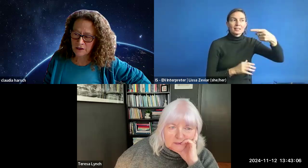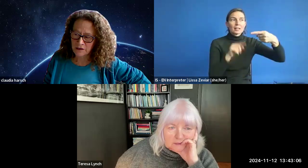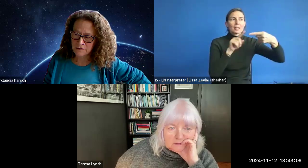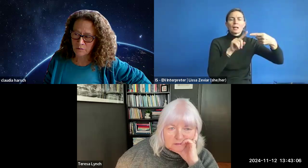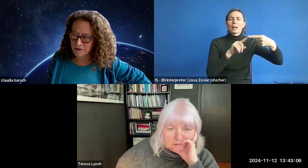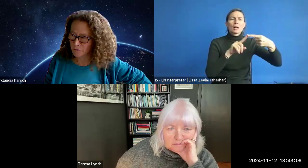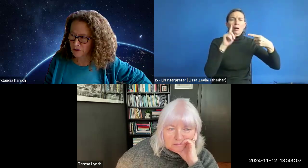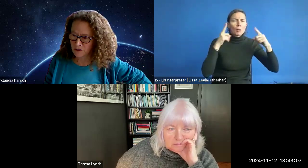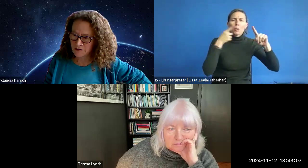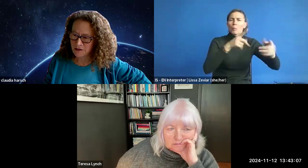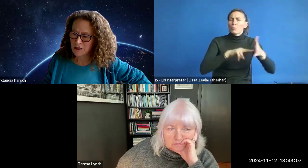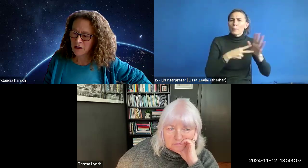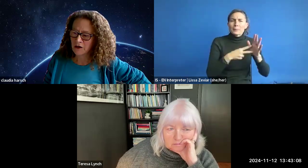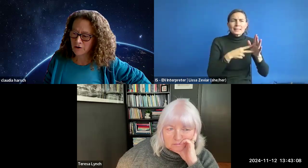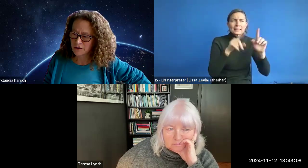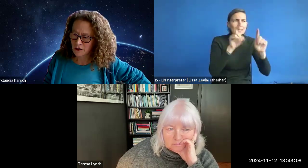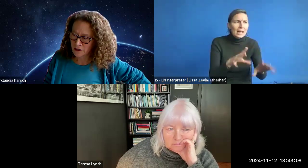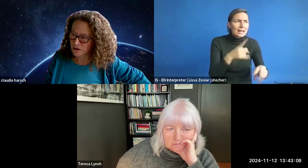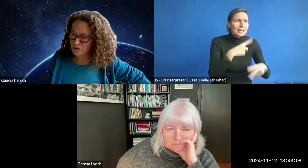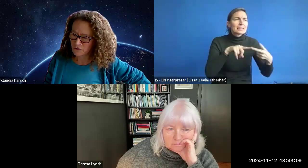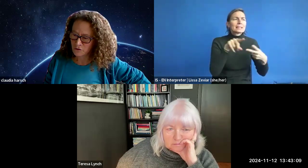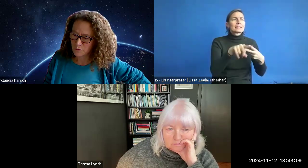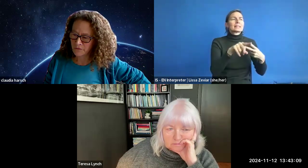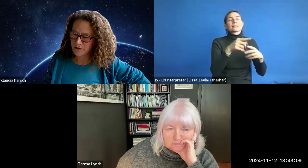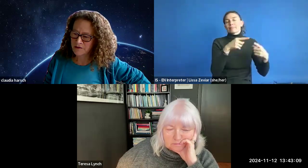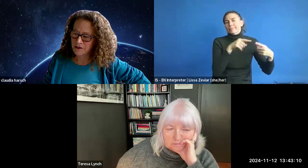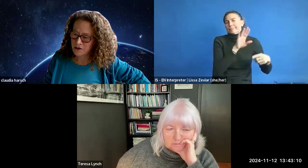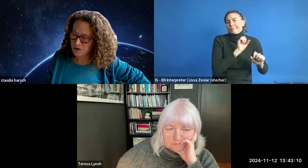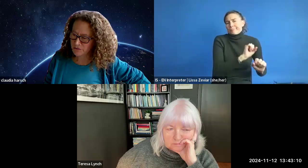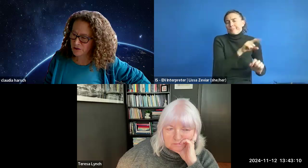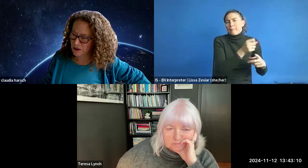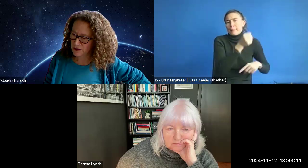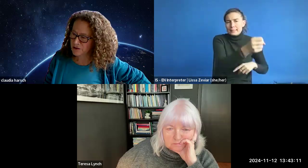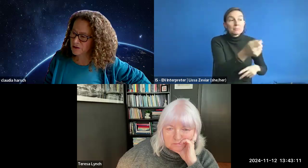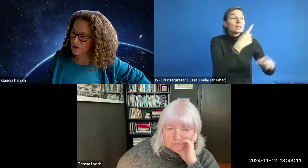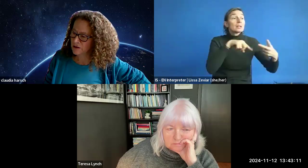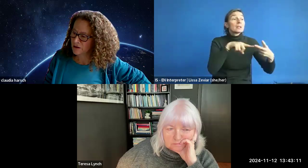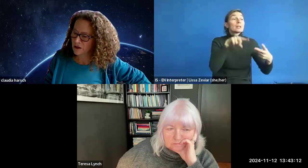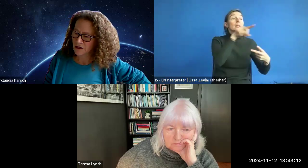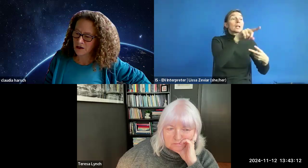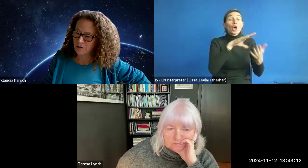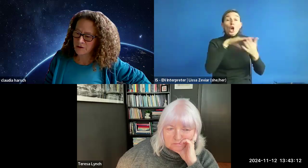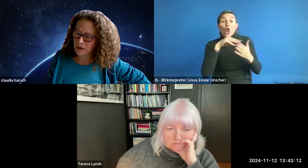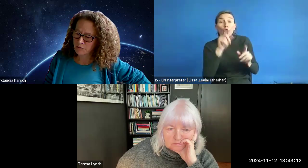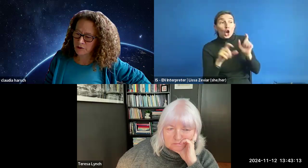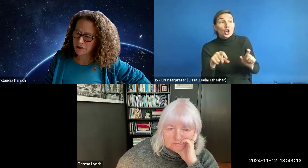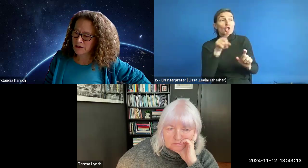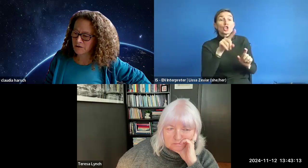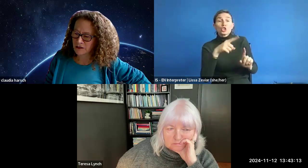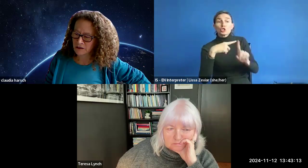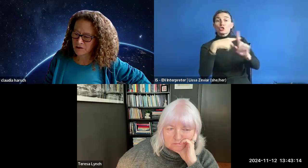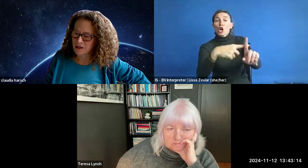purpose of the test, the placement test, learn a target group, sections of the test, type